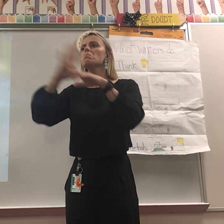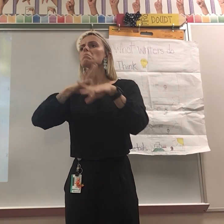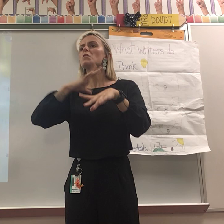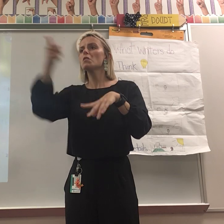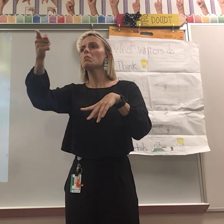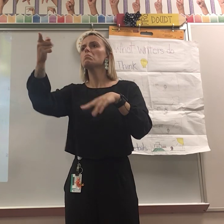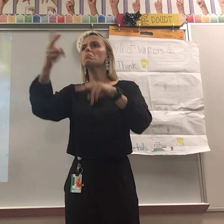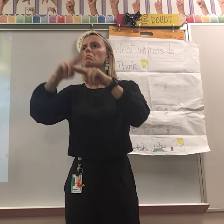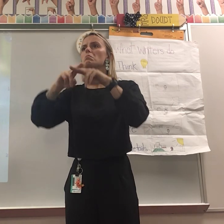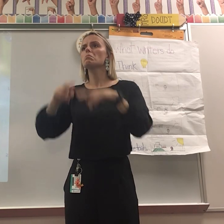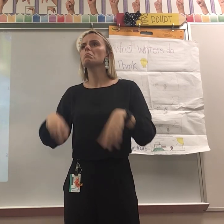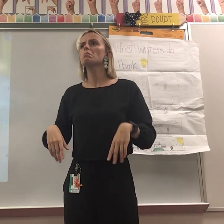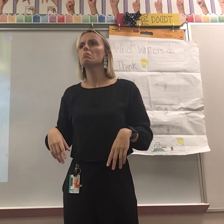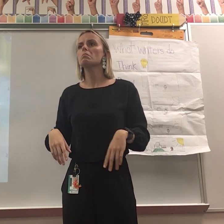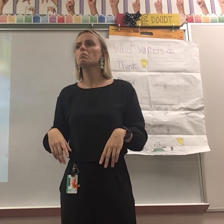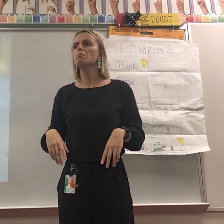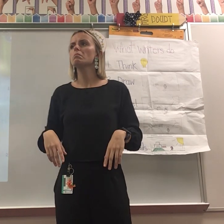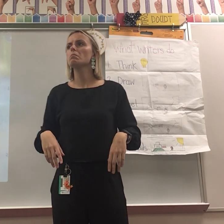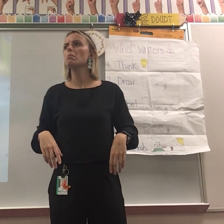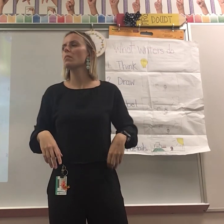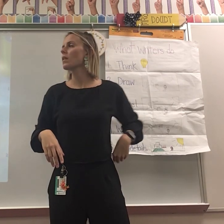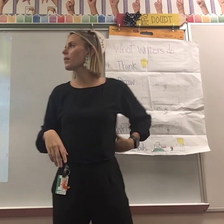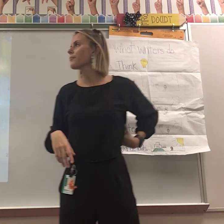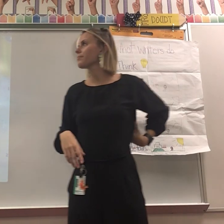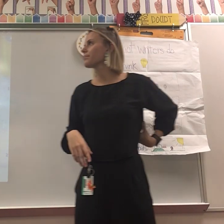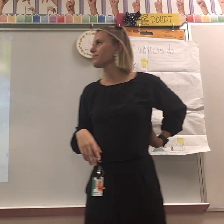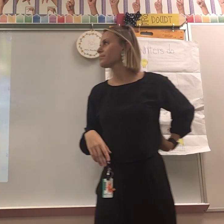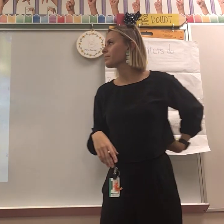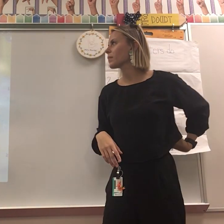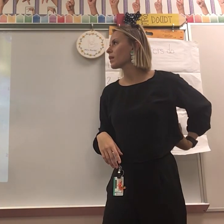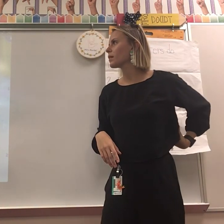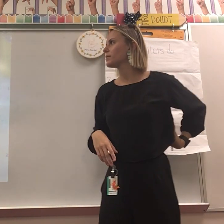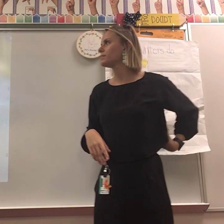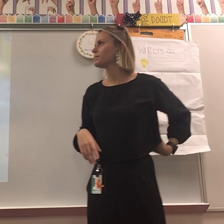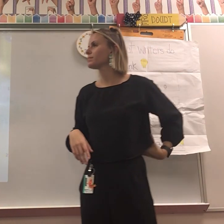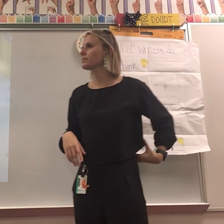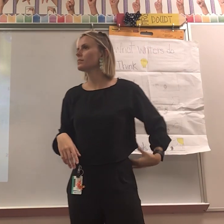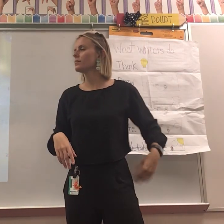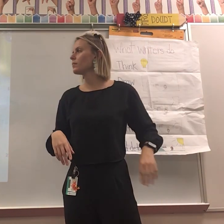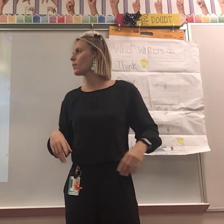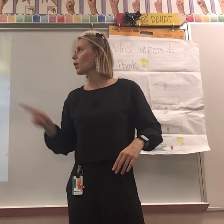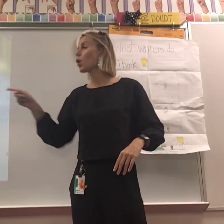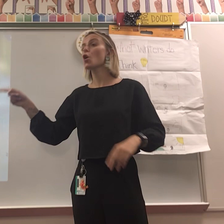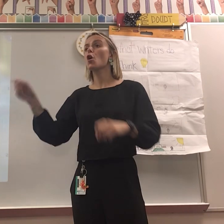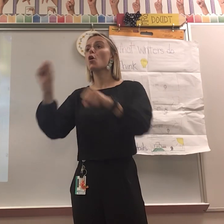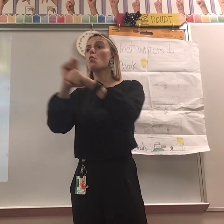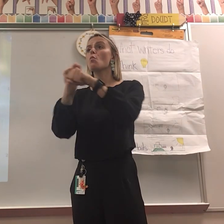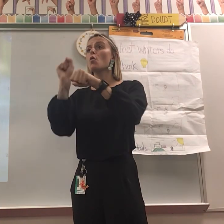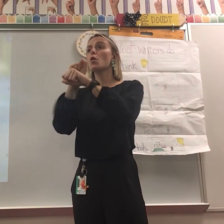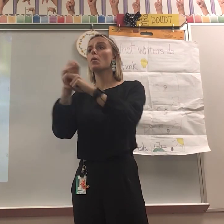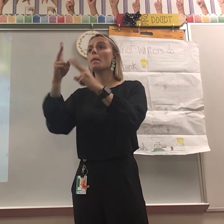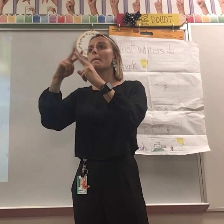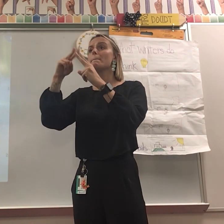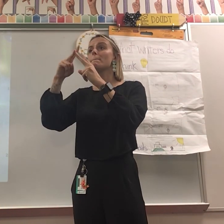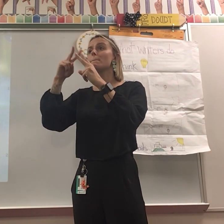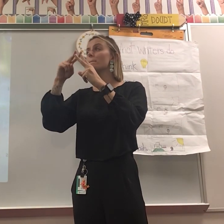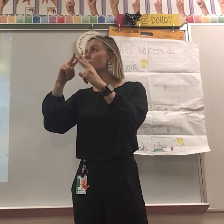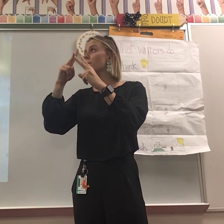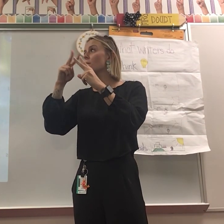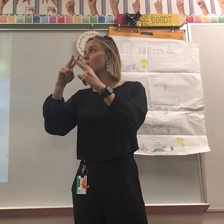Jordan, you and Janessa can work together, okay? Thank you. You're gonna work with a partner, and Hannah and Dashley, you guys can